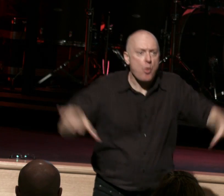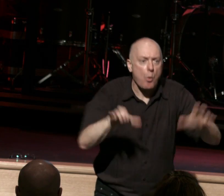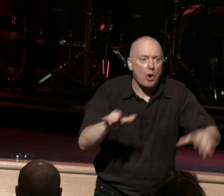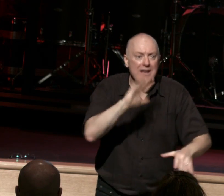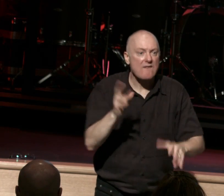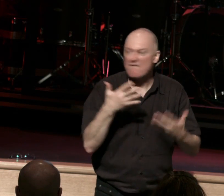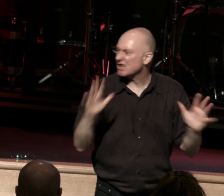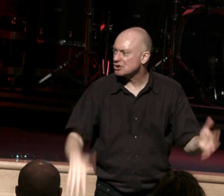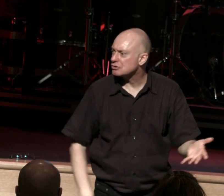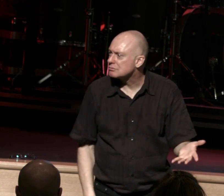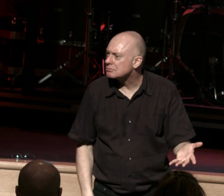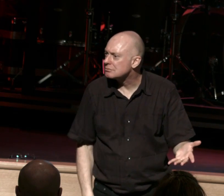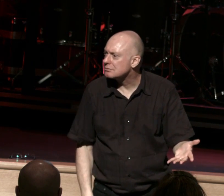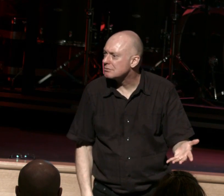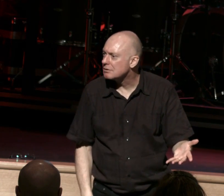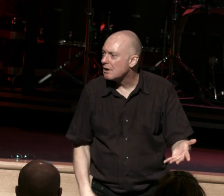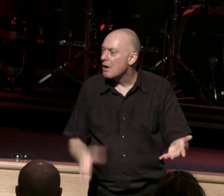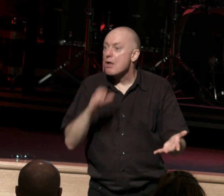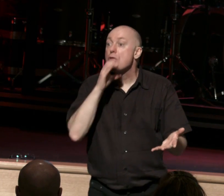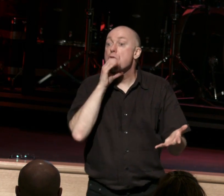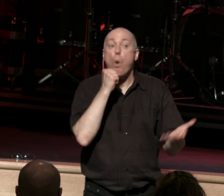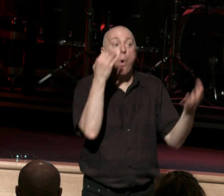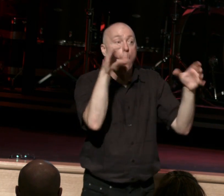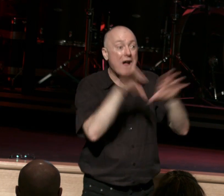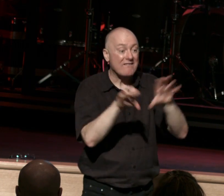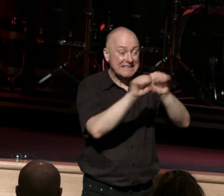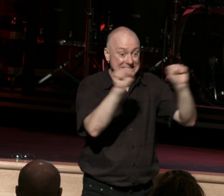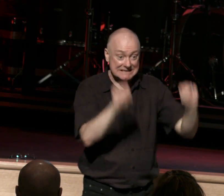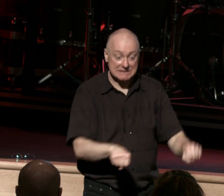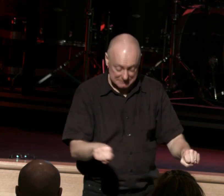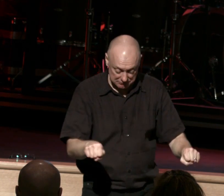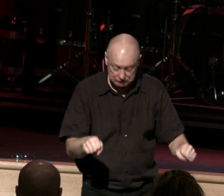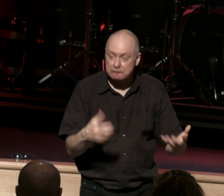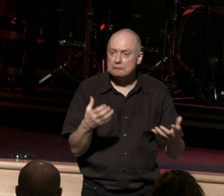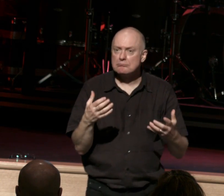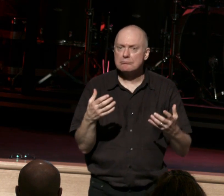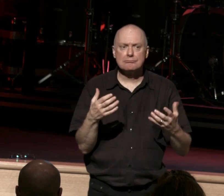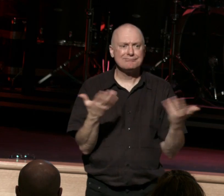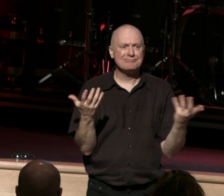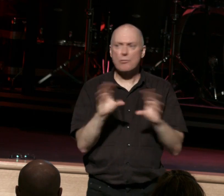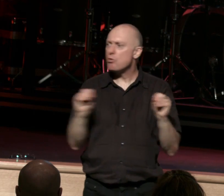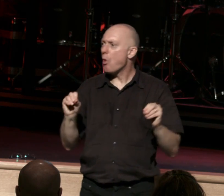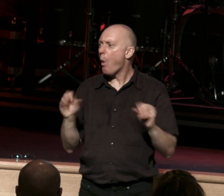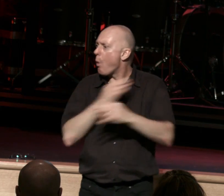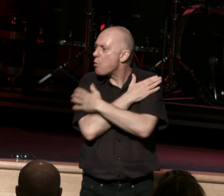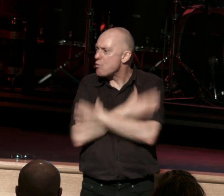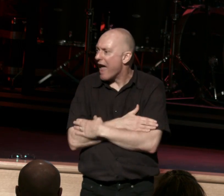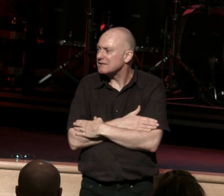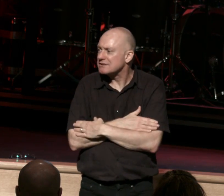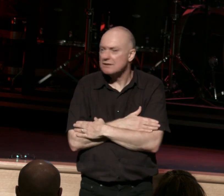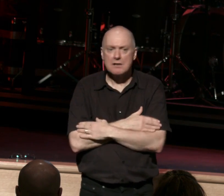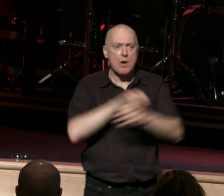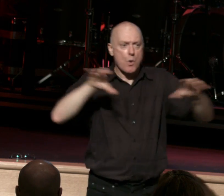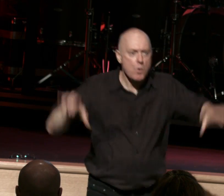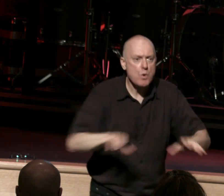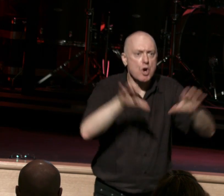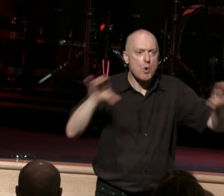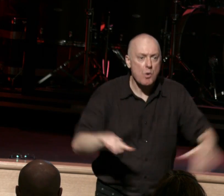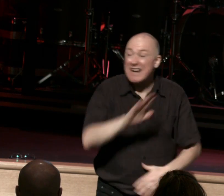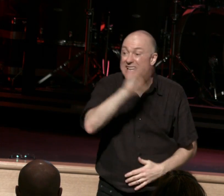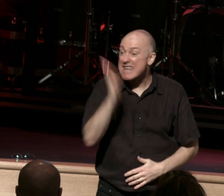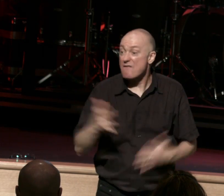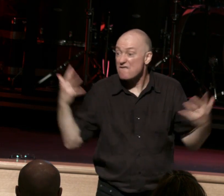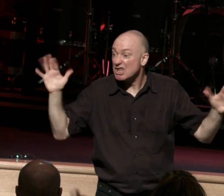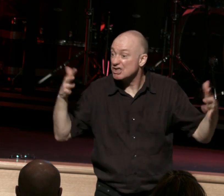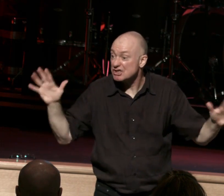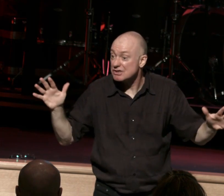the work was never done. In the old covenant system, there was no true rest within it because the work